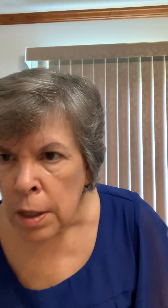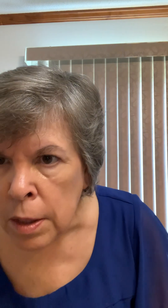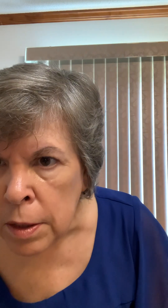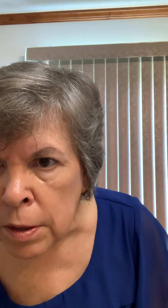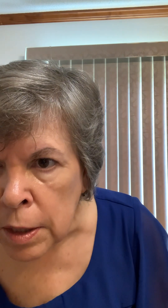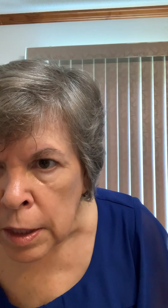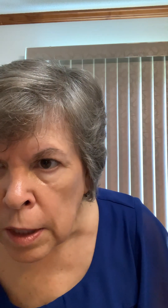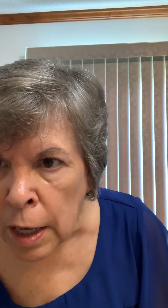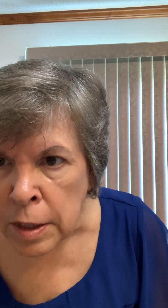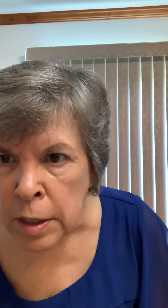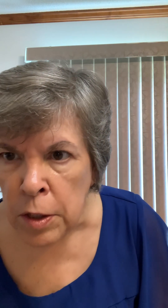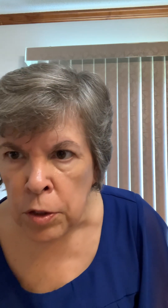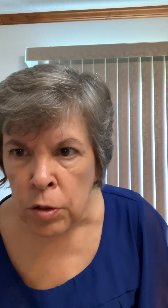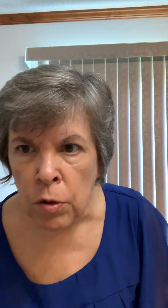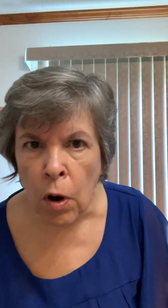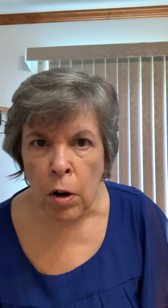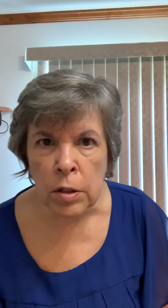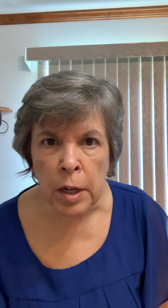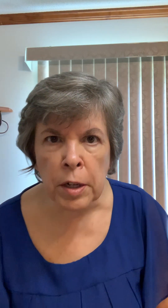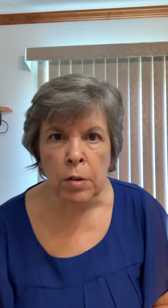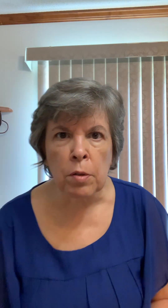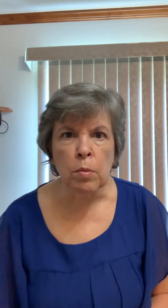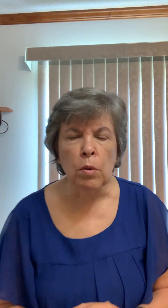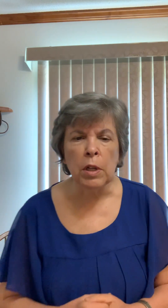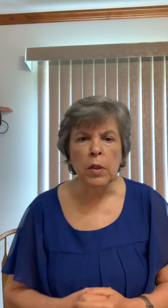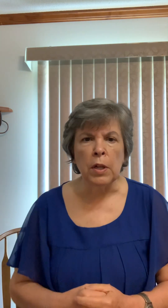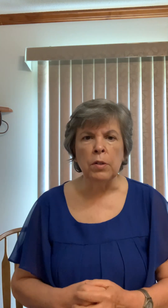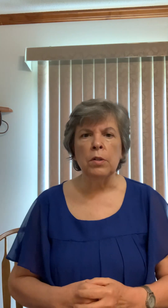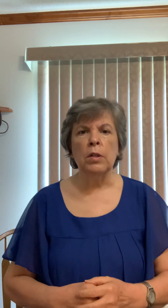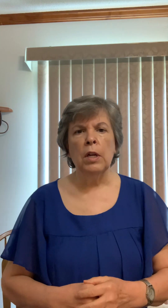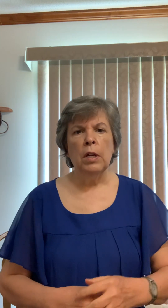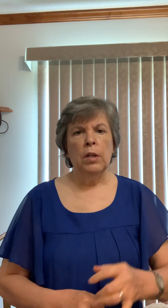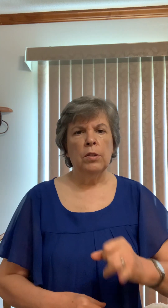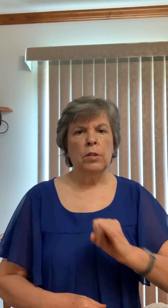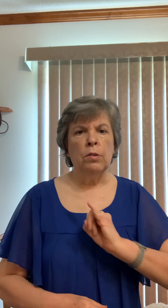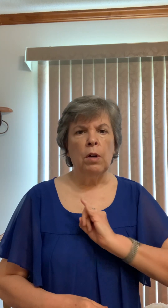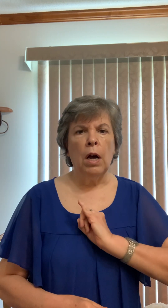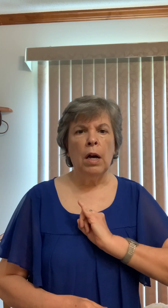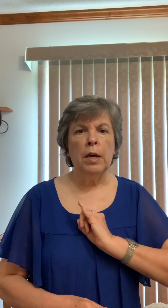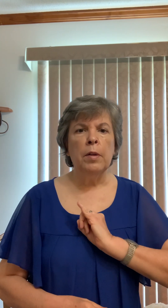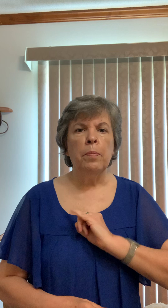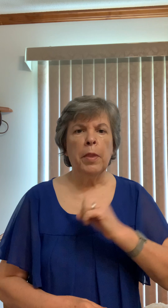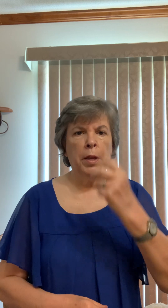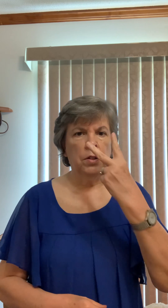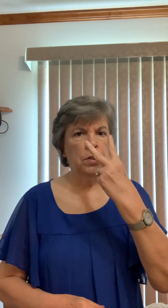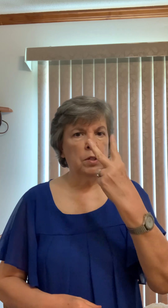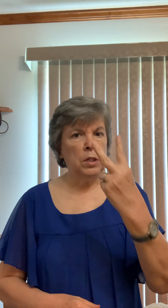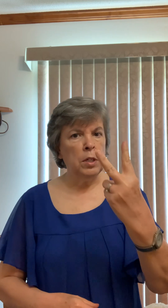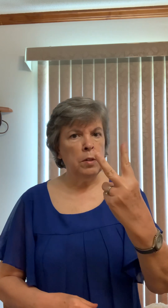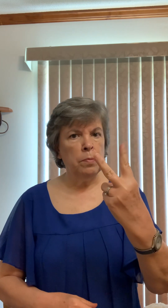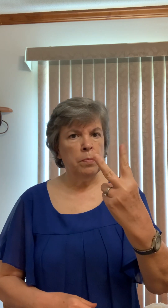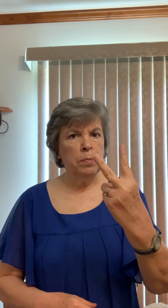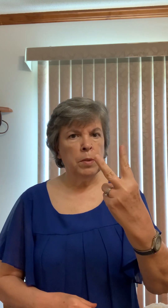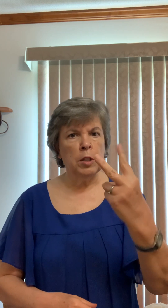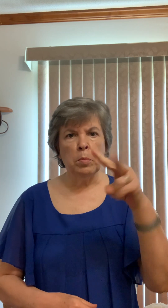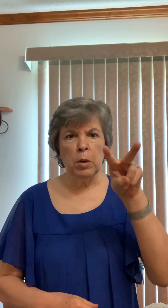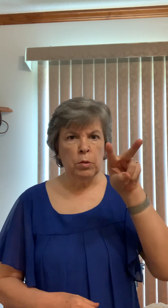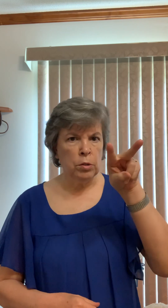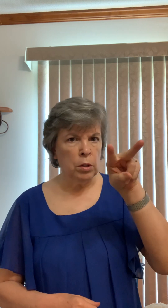Let's see. I see the stars. I hear the rolling thunder. So I see, as opposed to